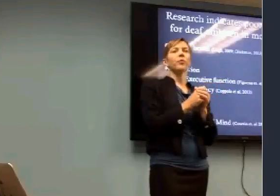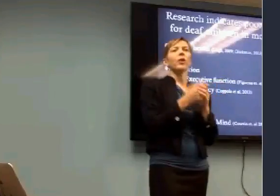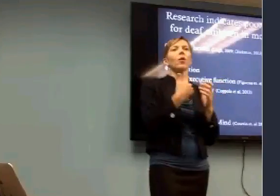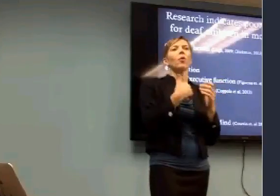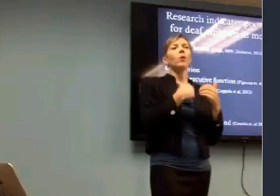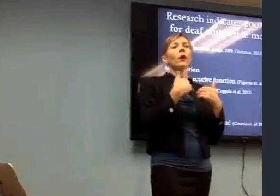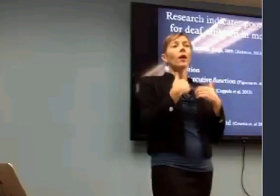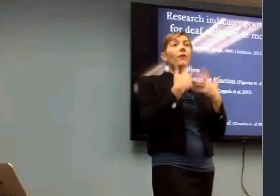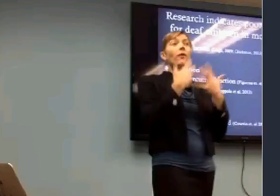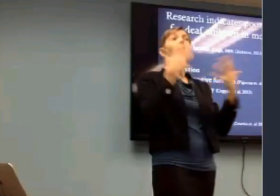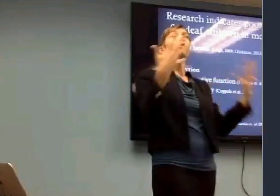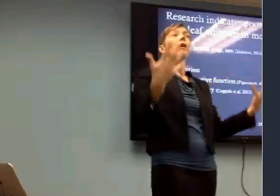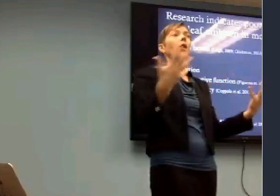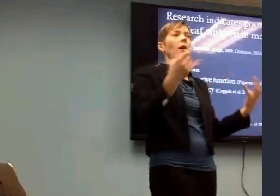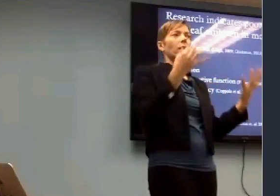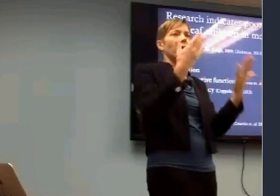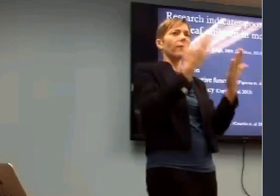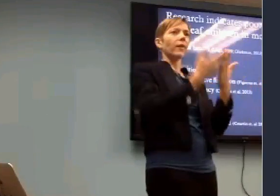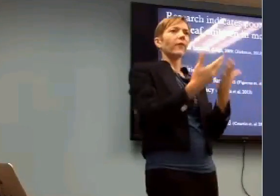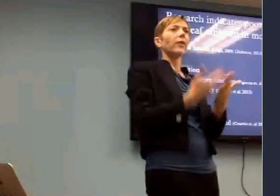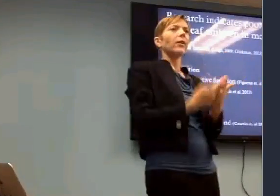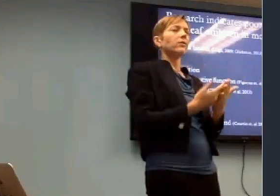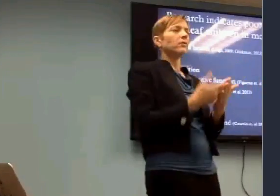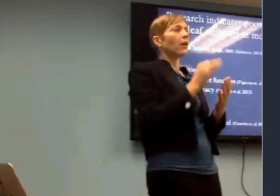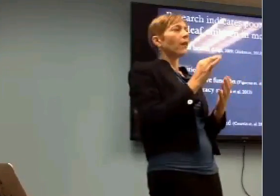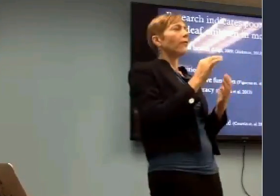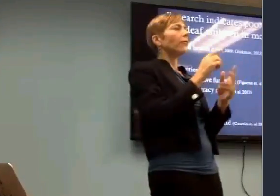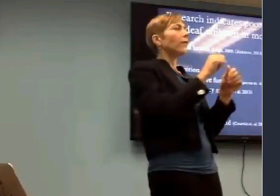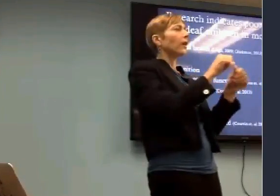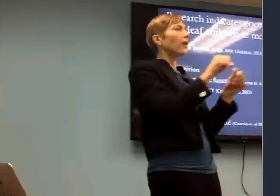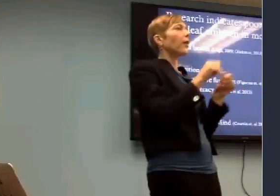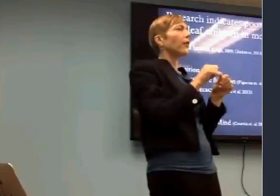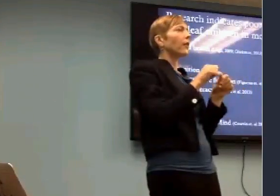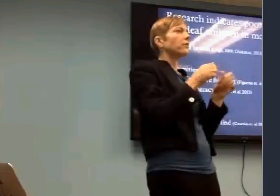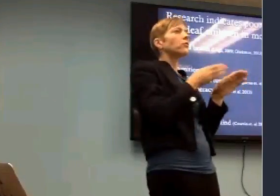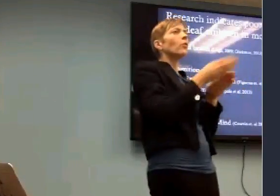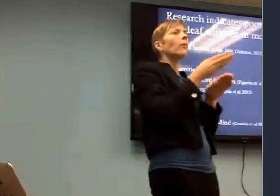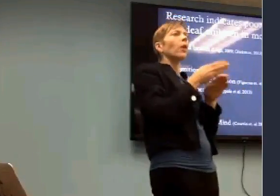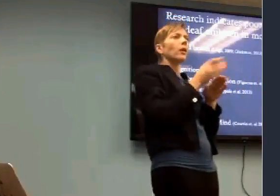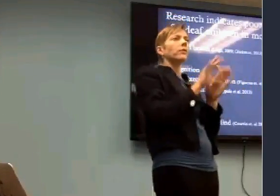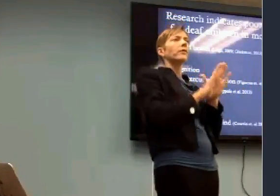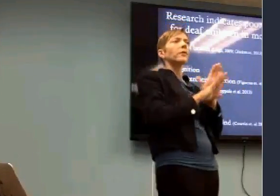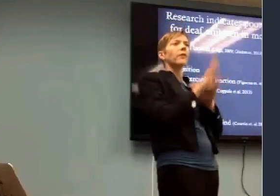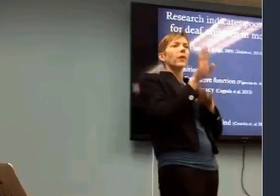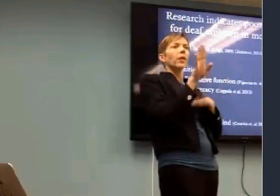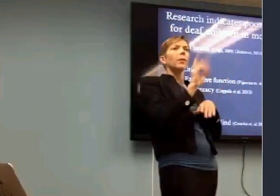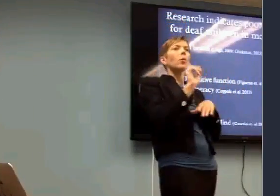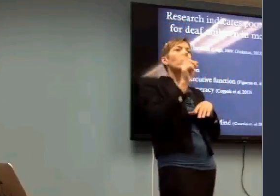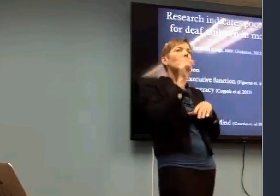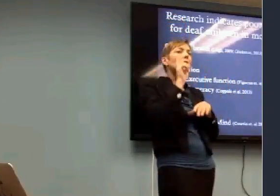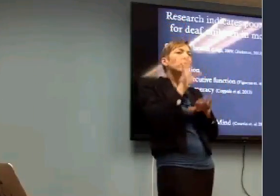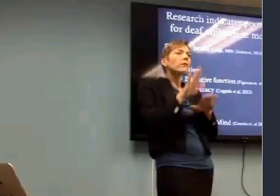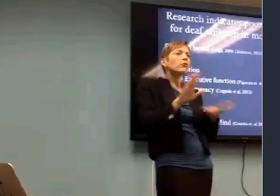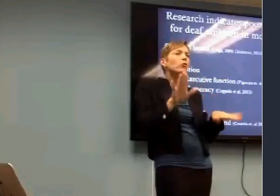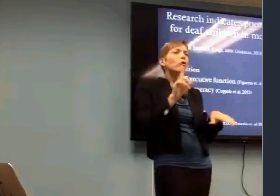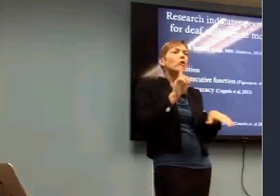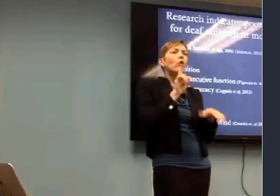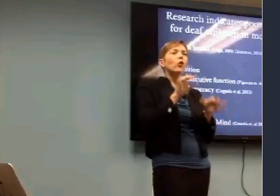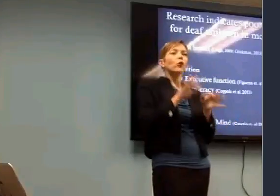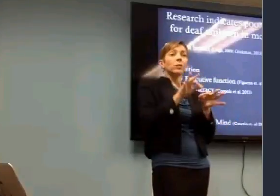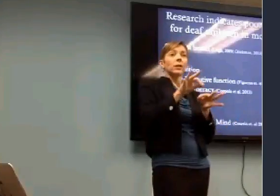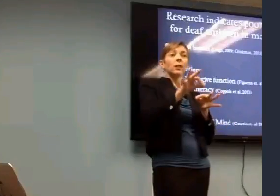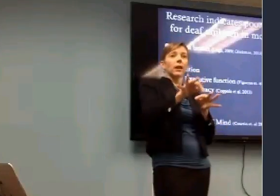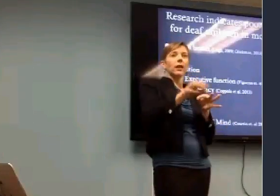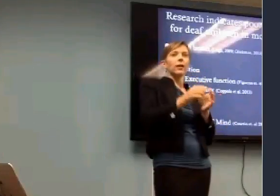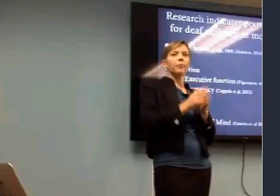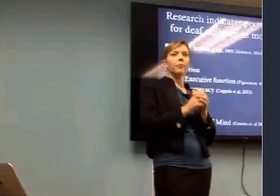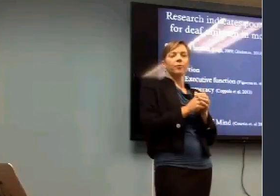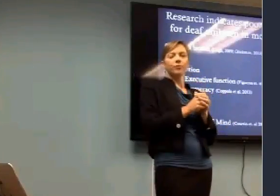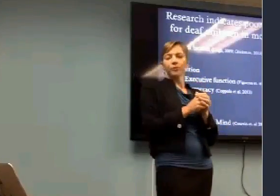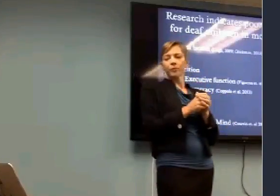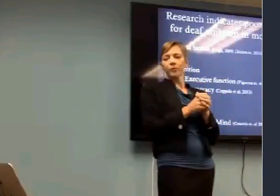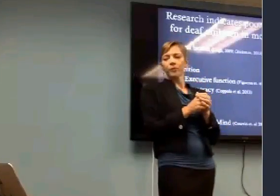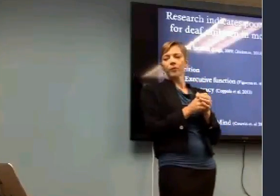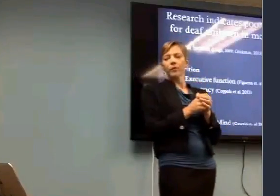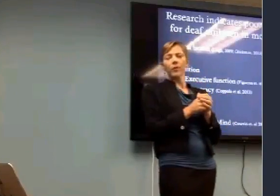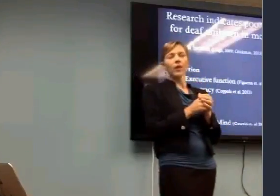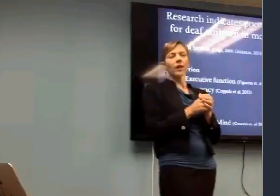a record of the delays that deaf children face. There's a lot of evidence that there are different domains